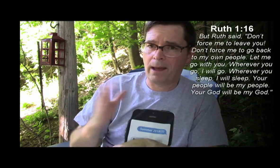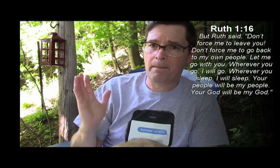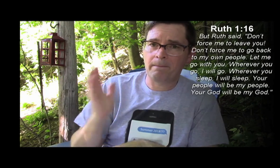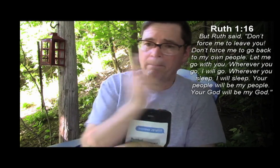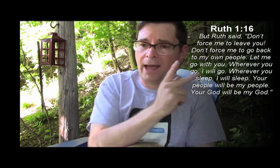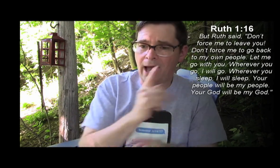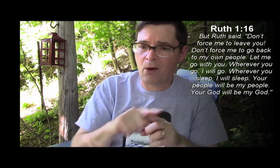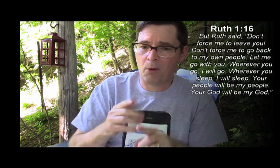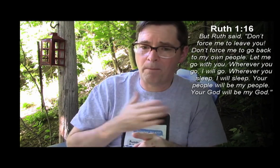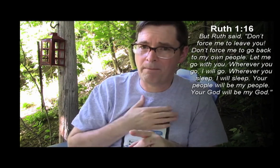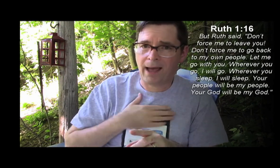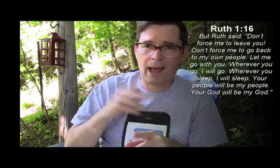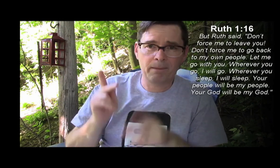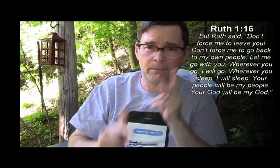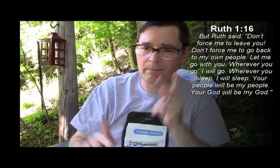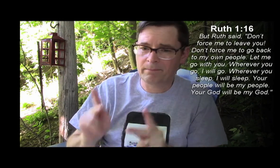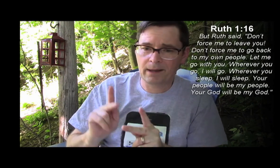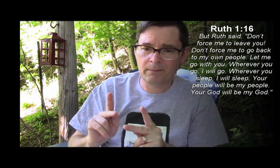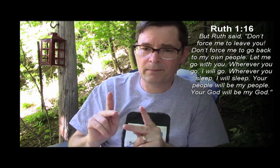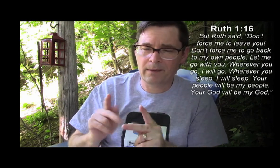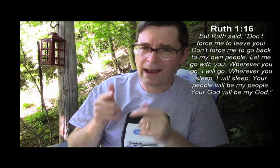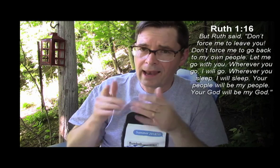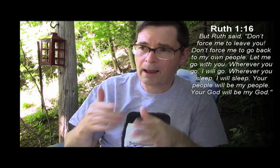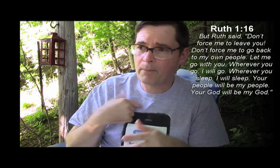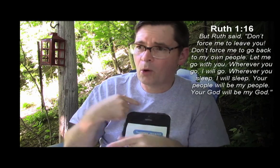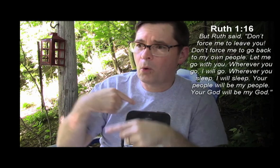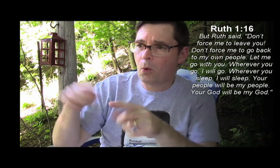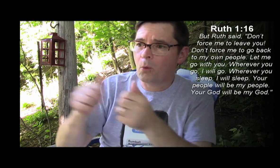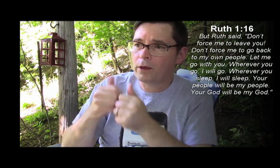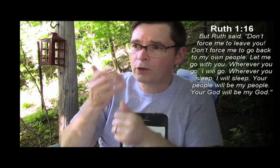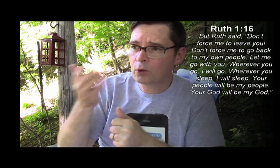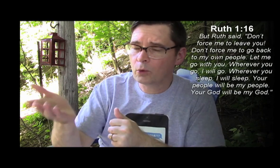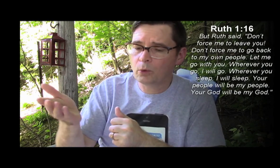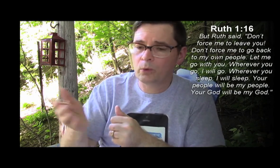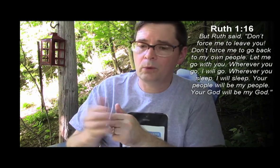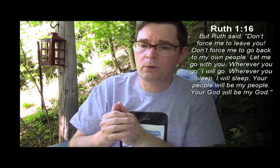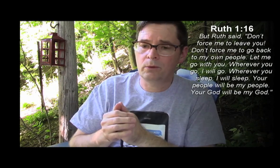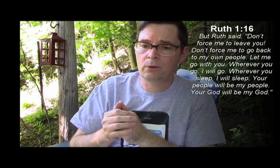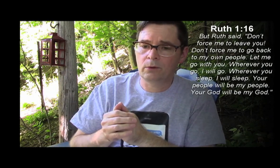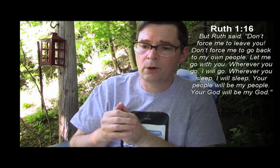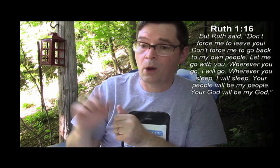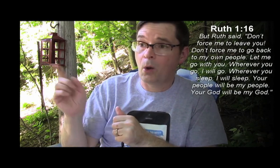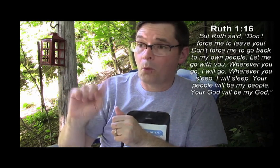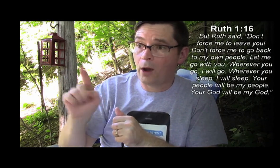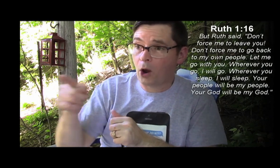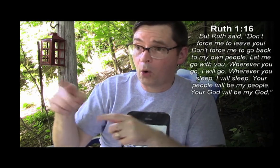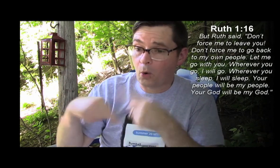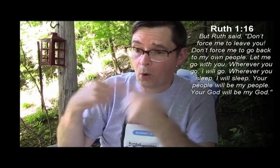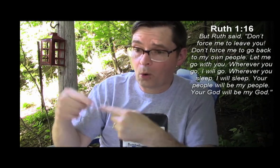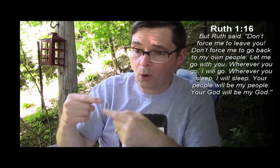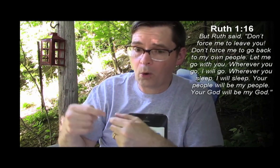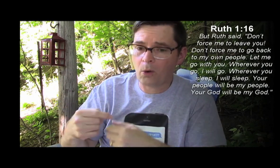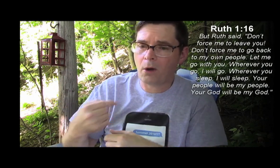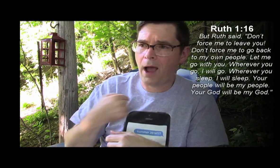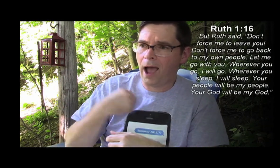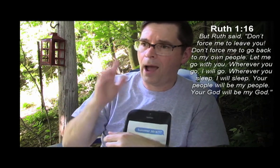to go back to my own people. Let me go with you. Wherever you go, I will